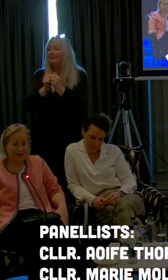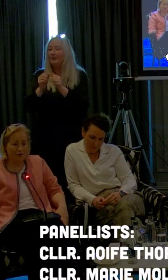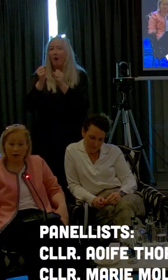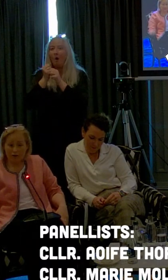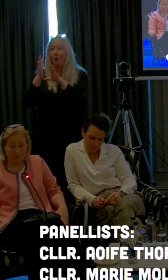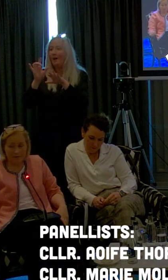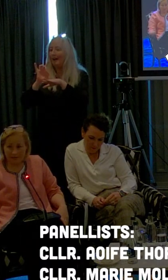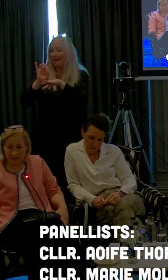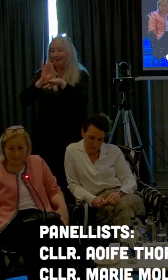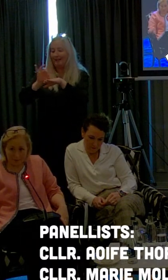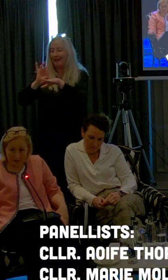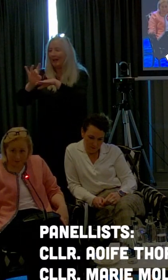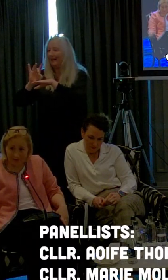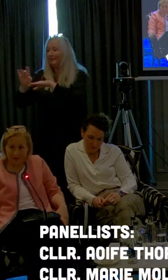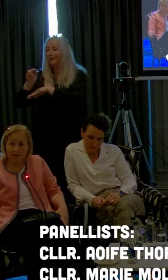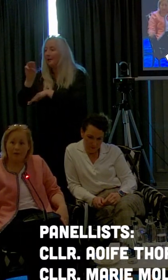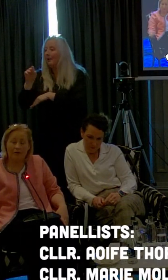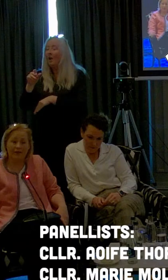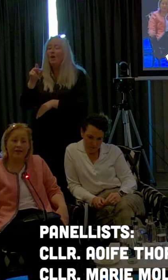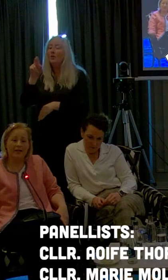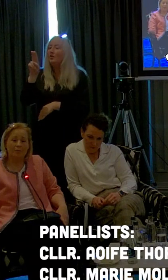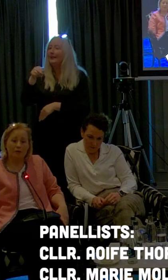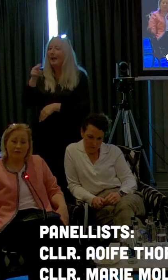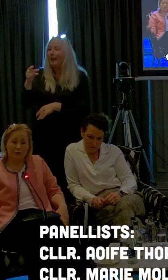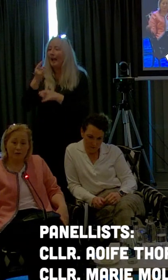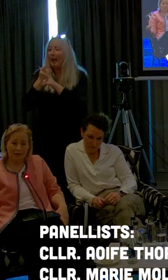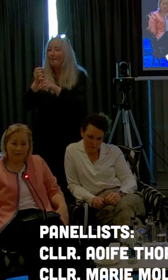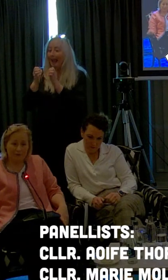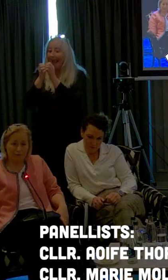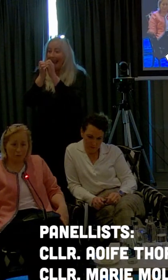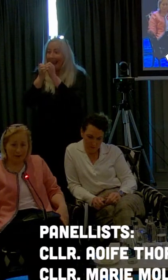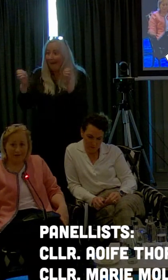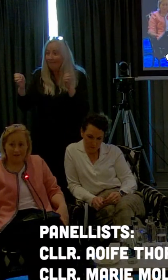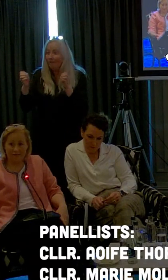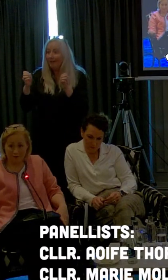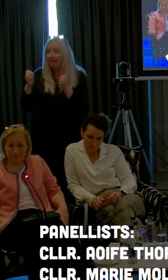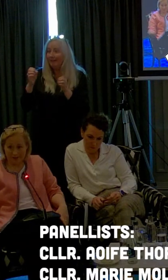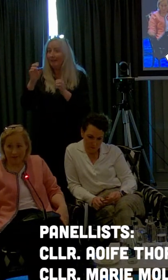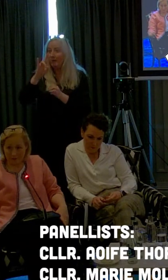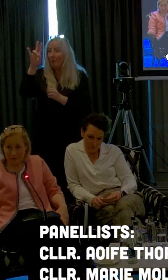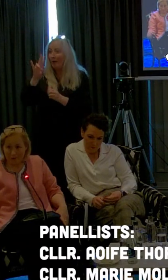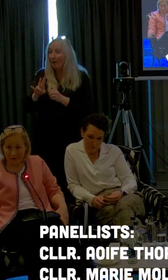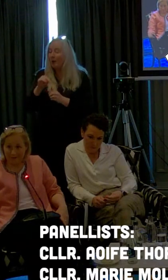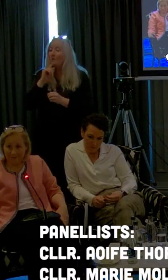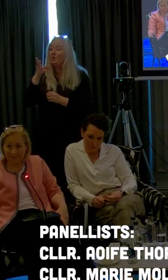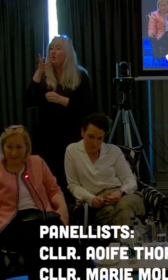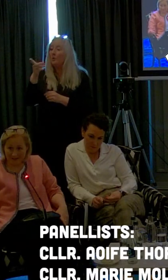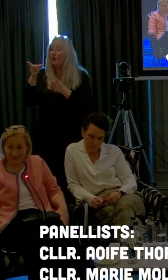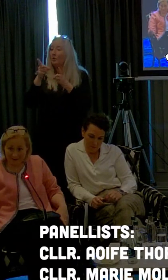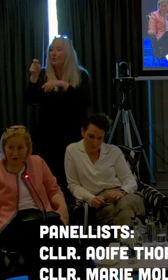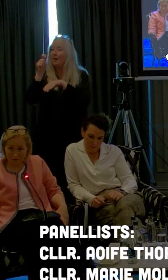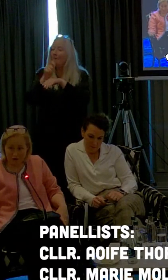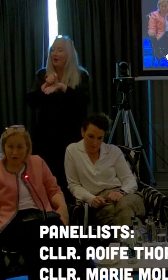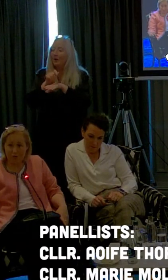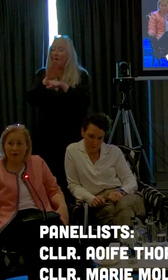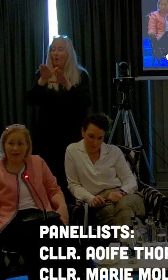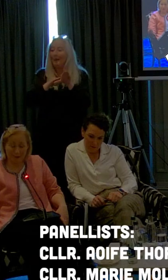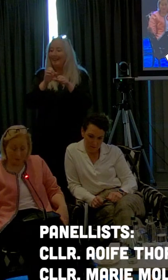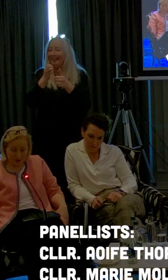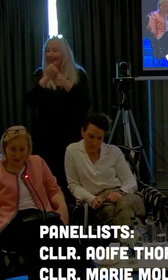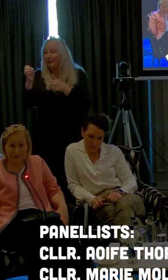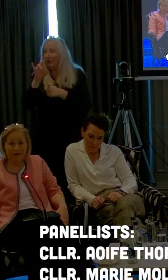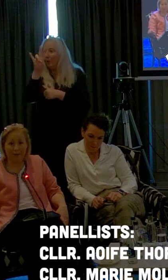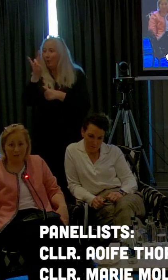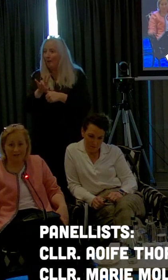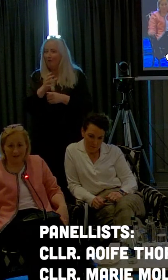and you're not going to be able to help them in every single query. But if you give them your best for every single query, that's all you can do. And they